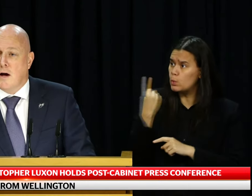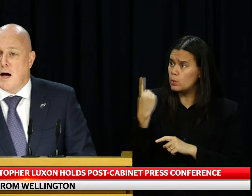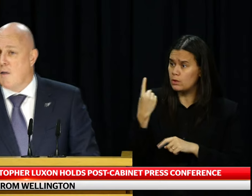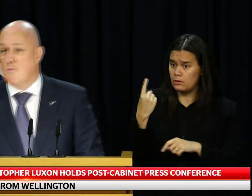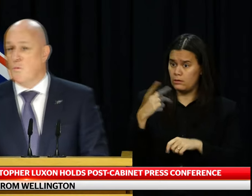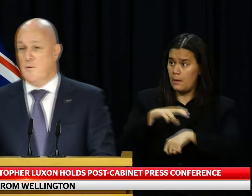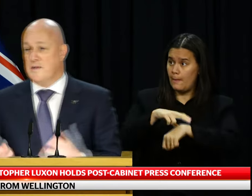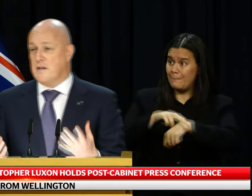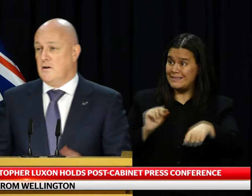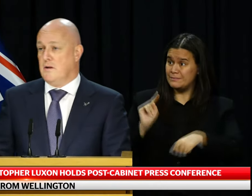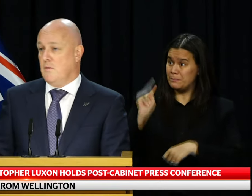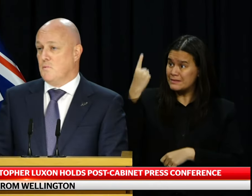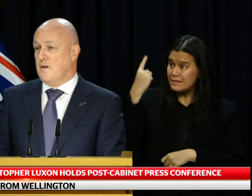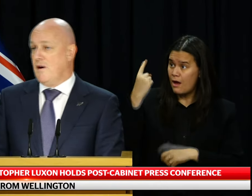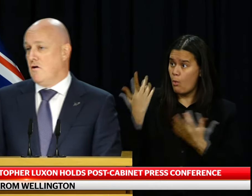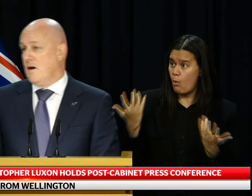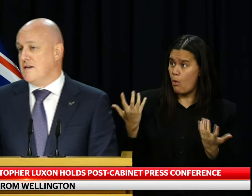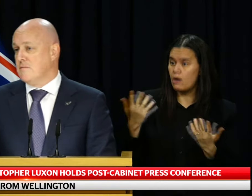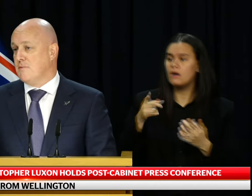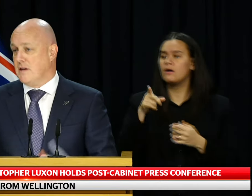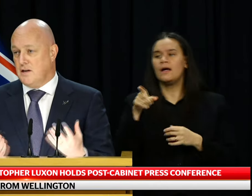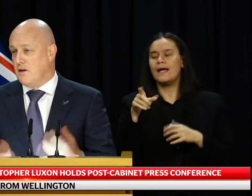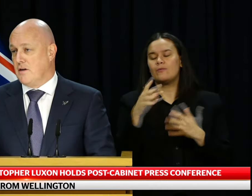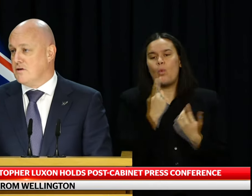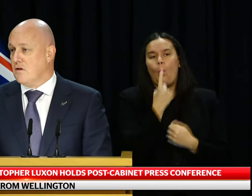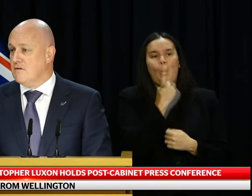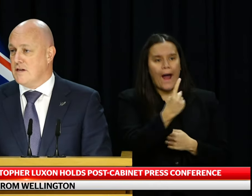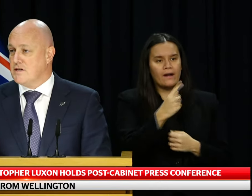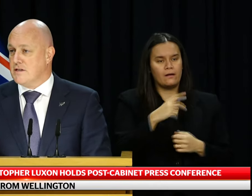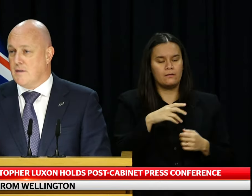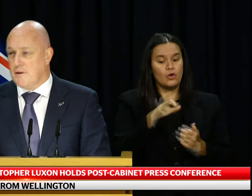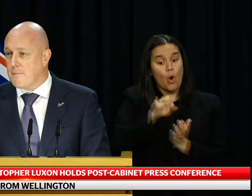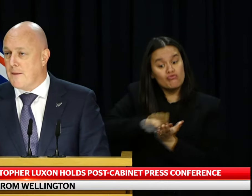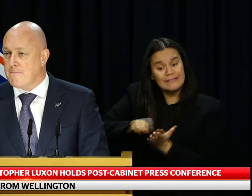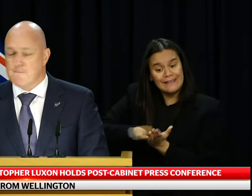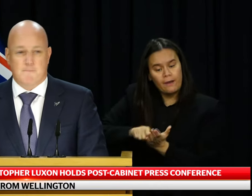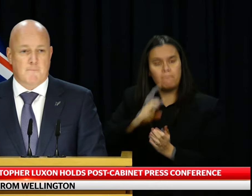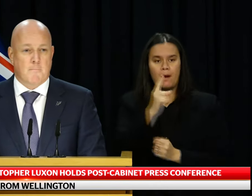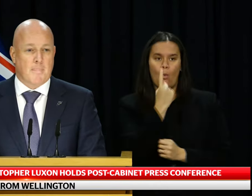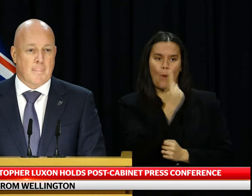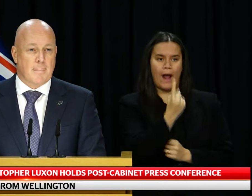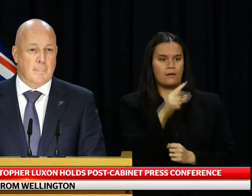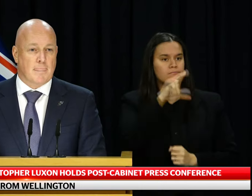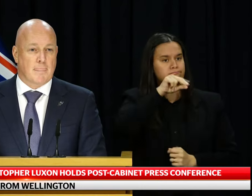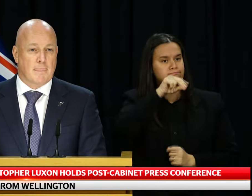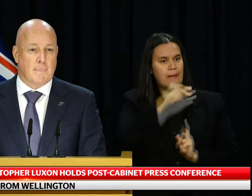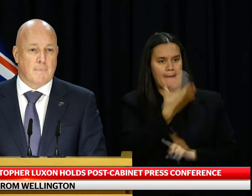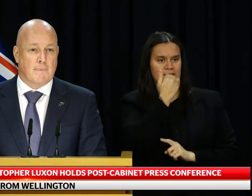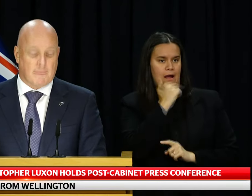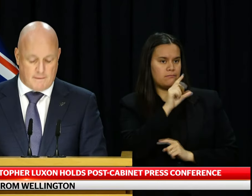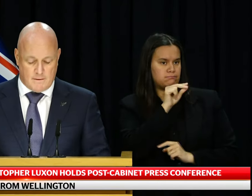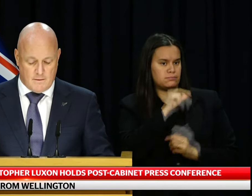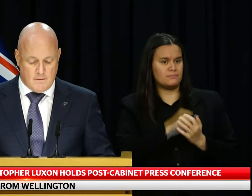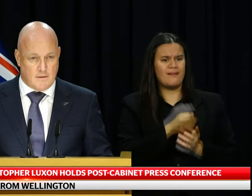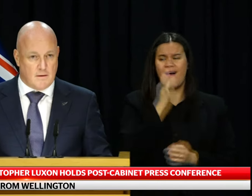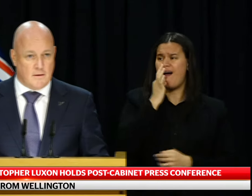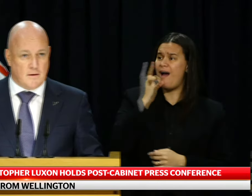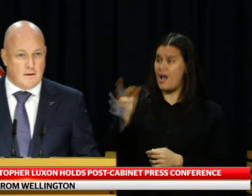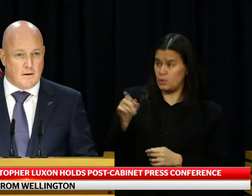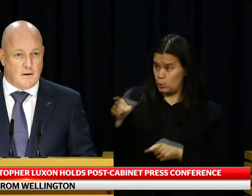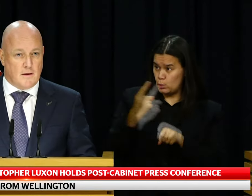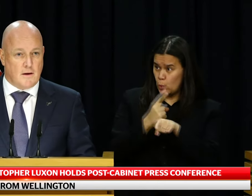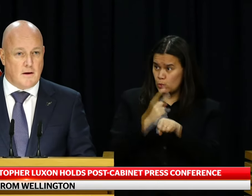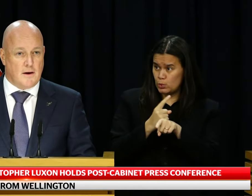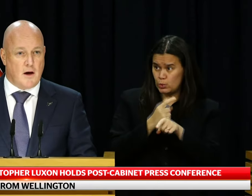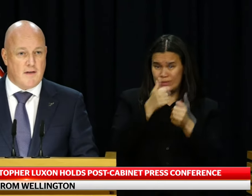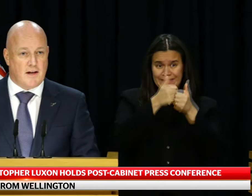presumably. It was one of our oral items, but again, I don't go into conversations in Cabinet. Have you spoken to Winston Peters about the comments he made yesterday